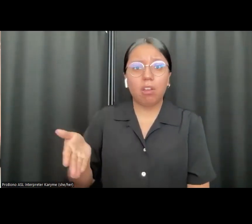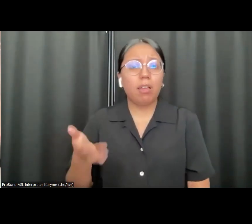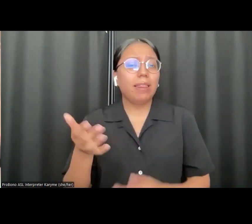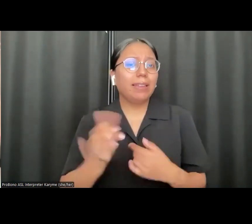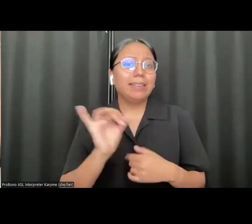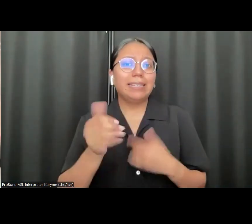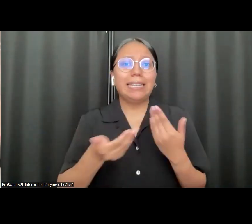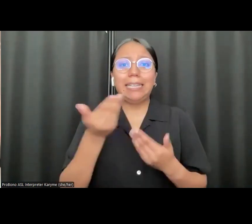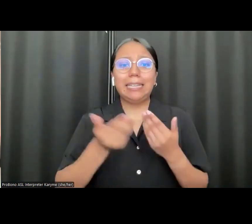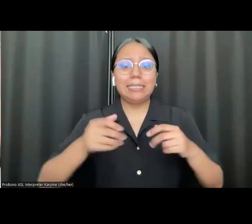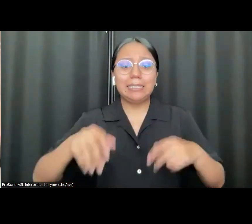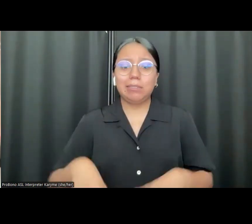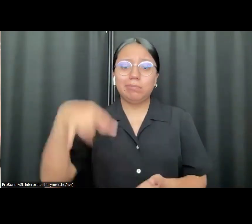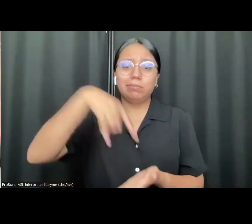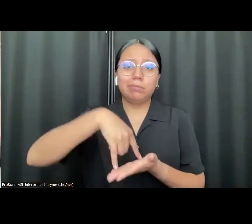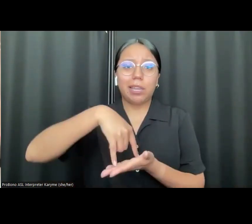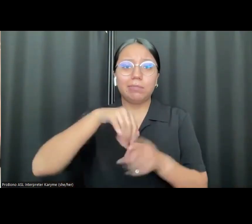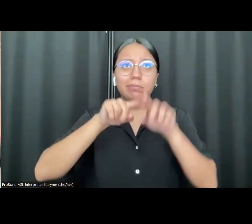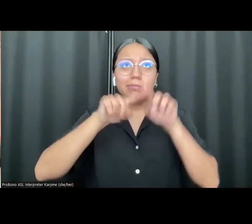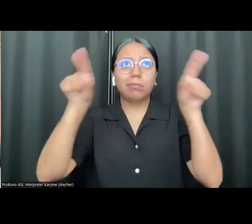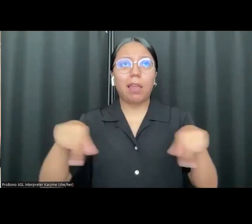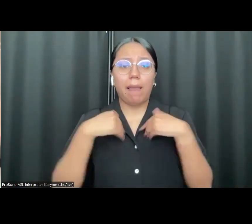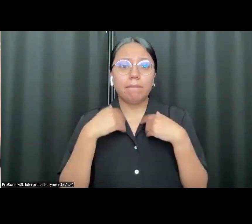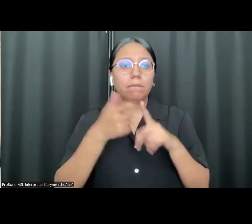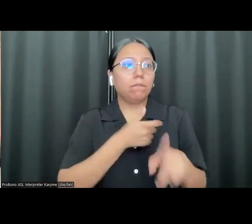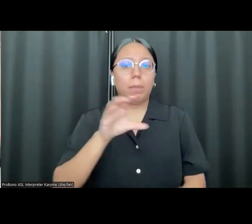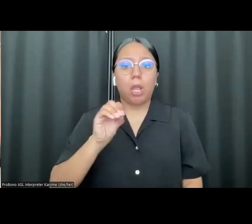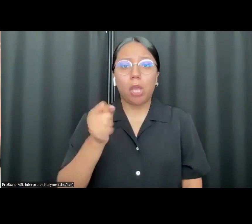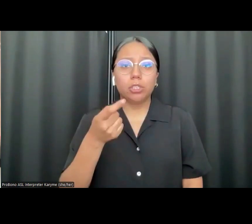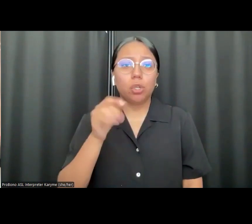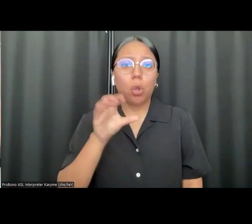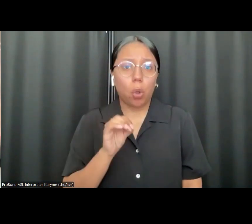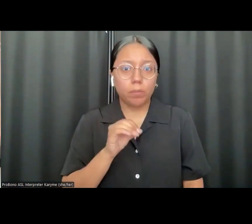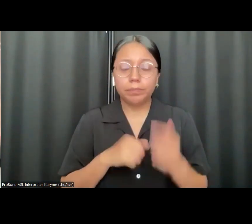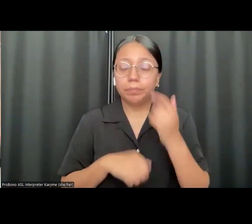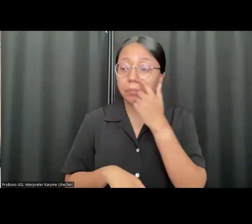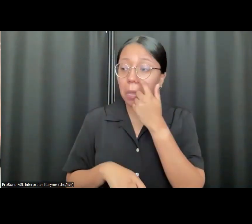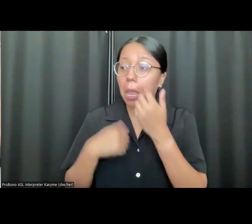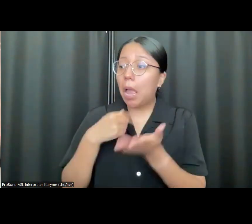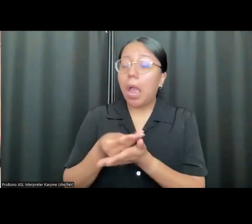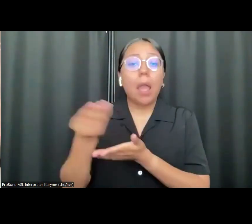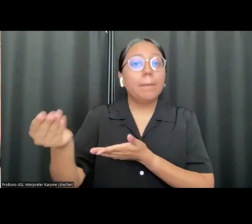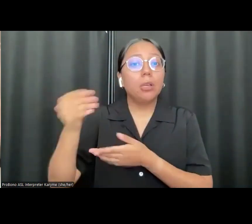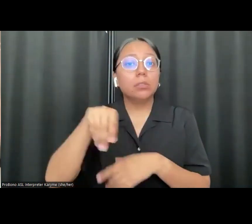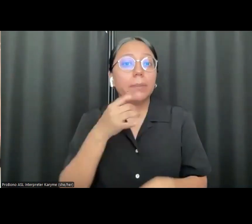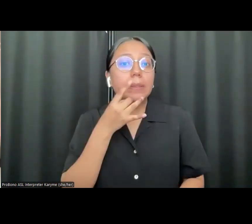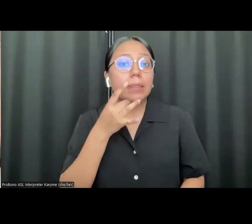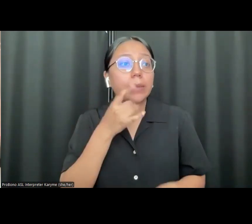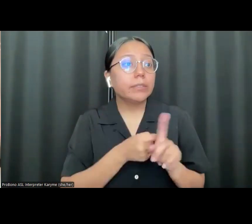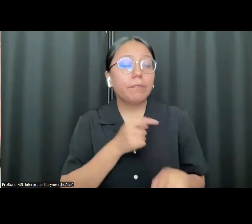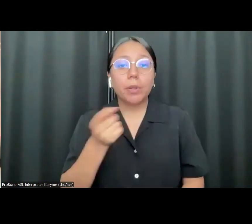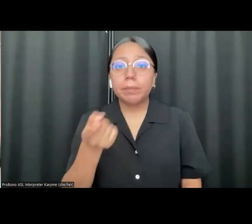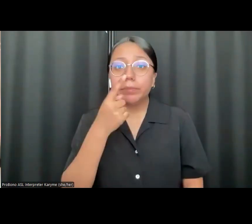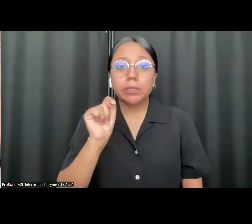and put it up. I got some like $5 twinkle lights from Target. And then I wanted it to be collaborative, so I wanted to name Jen